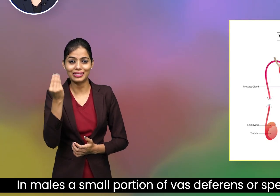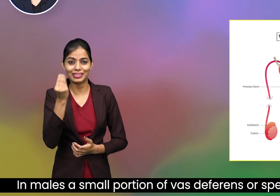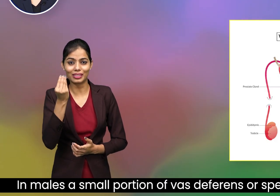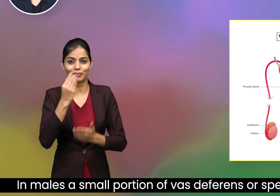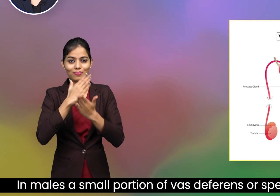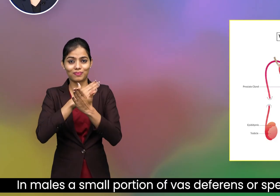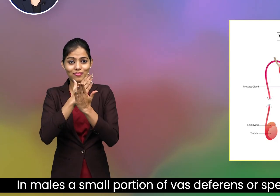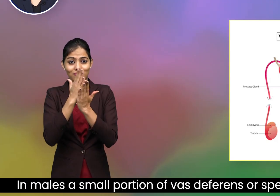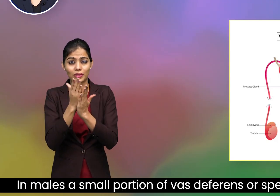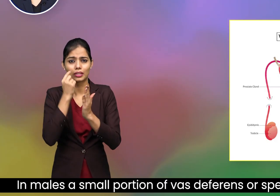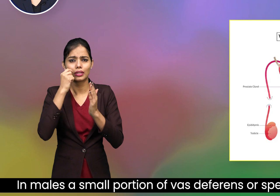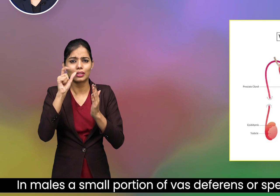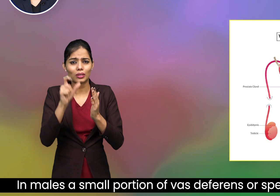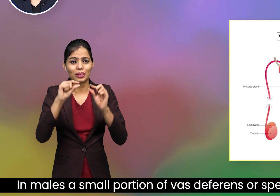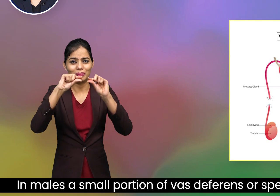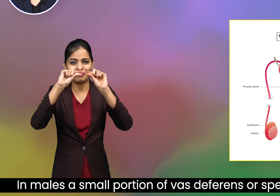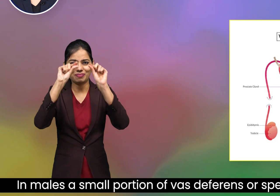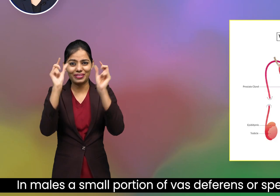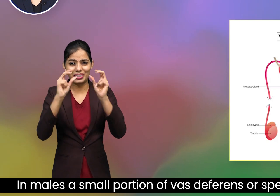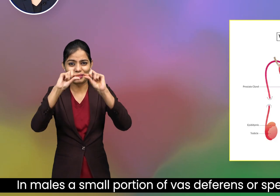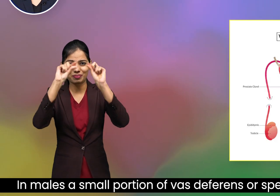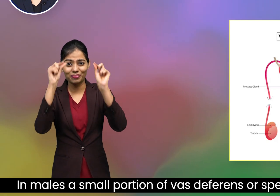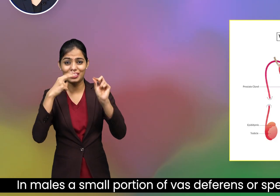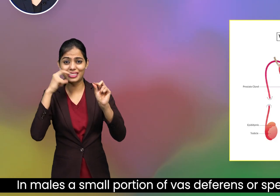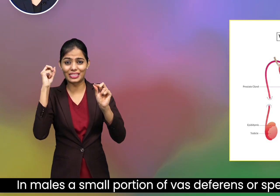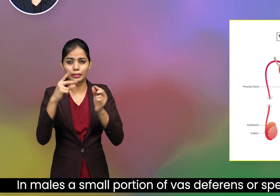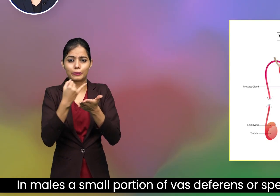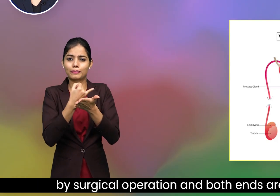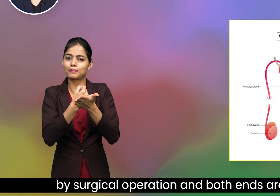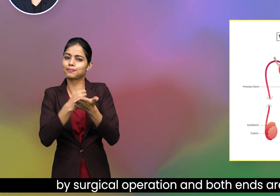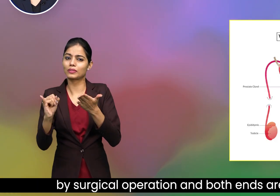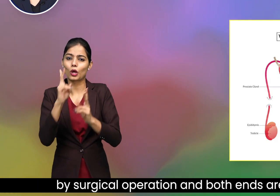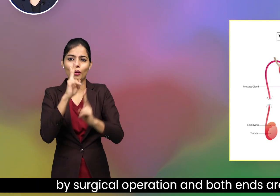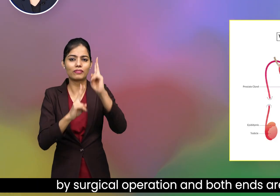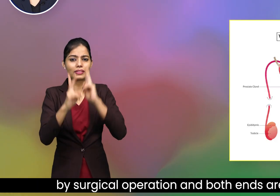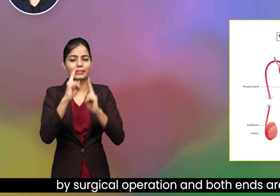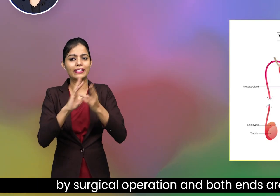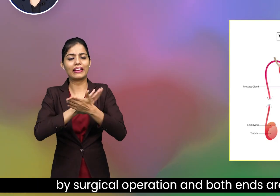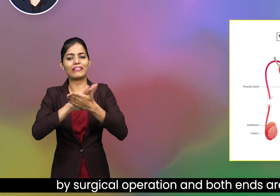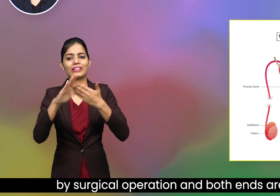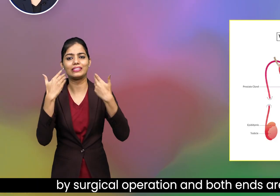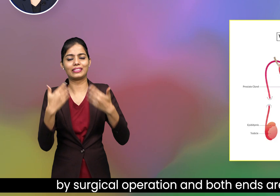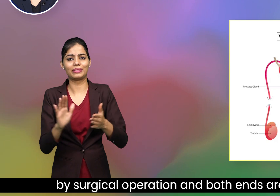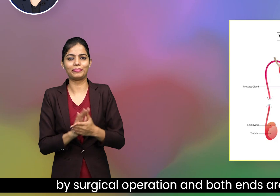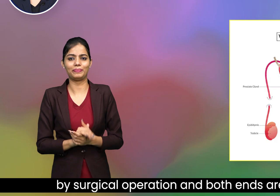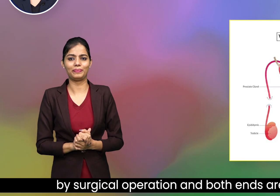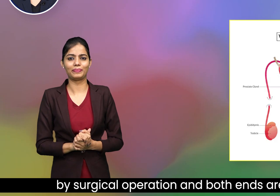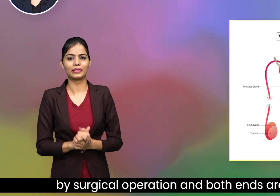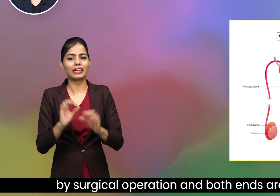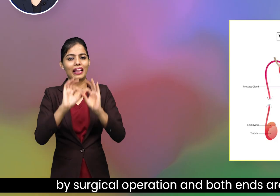In males, a small portion of vas deferens or sperm duct removed by surgical operation